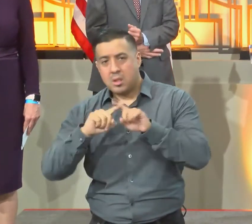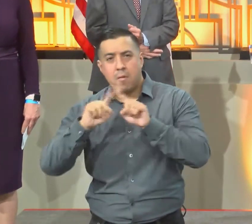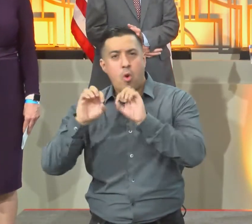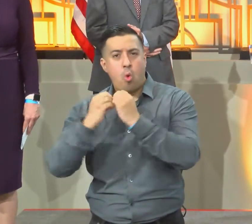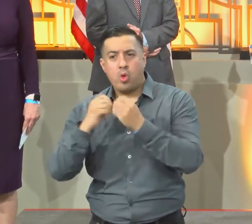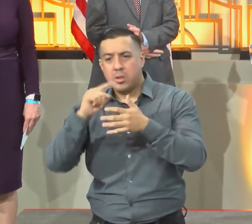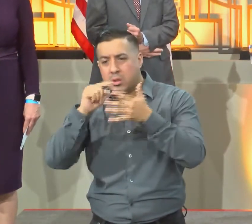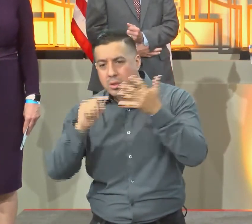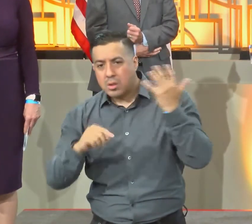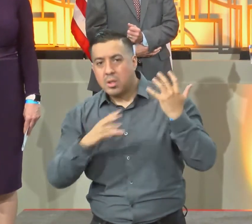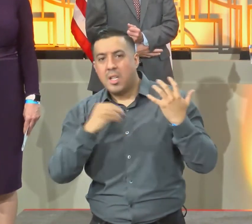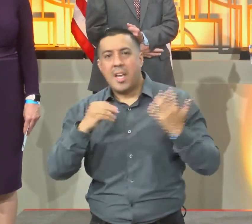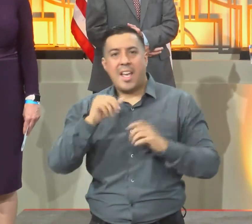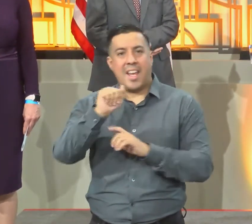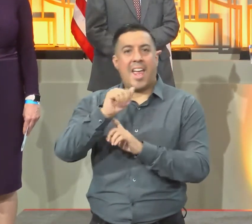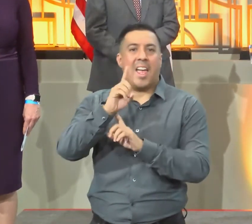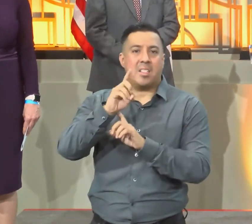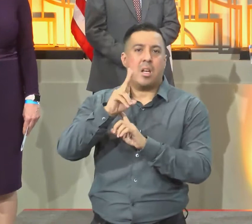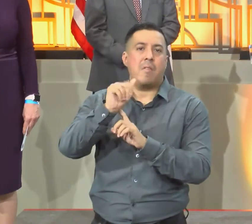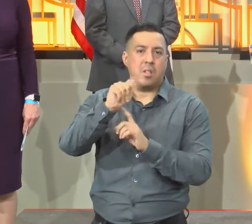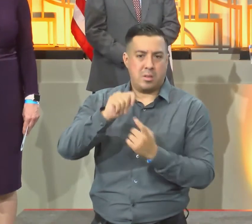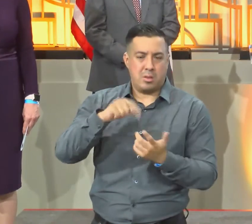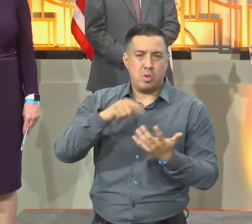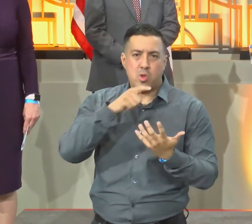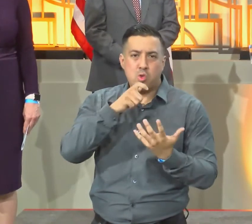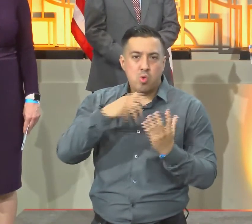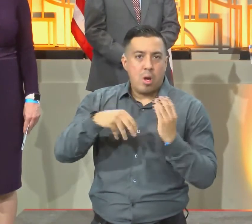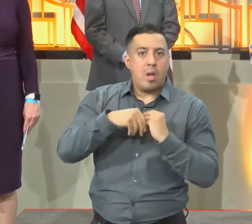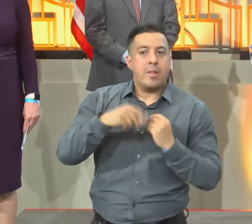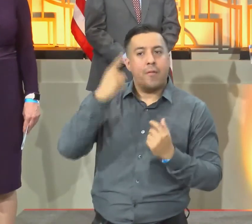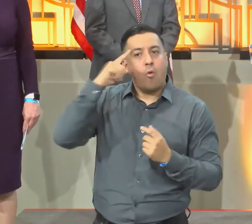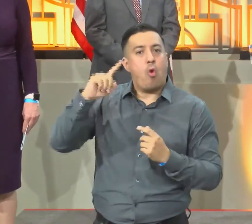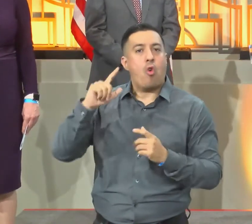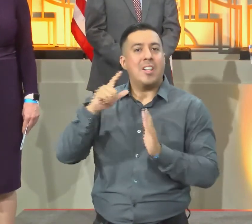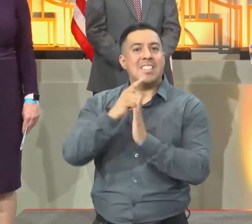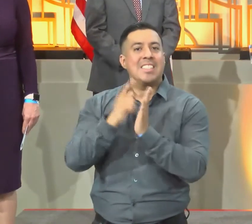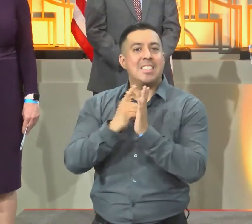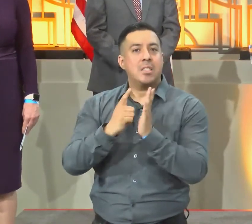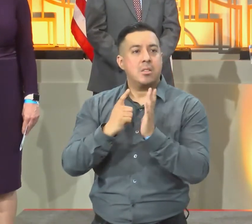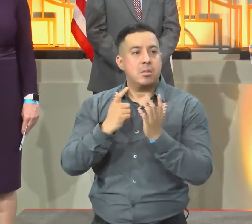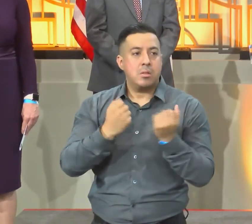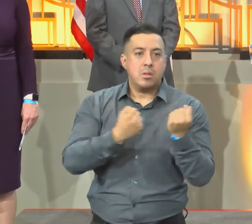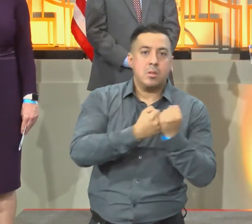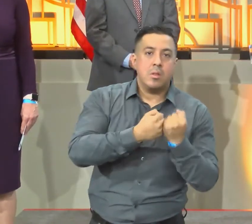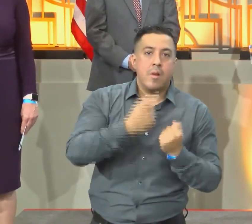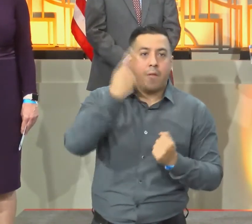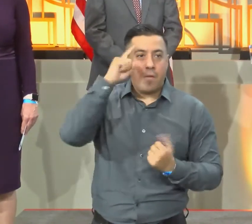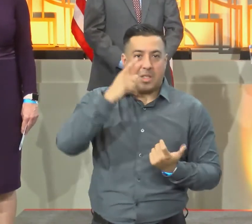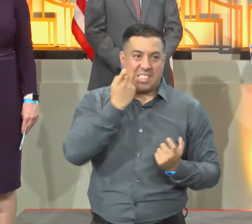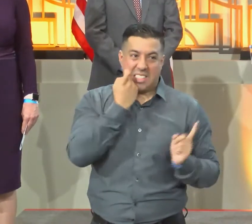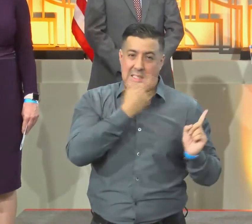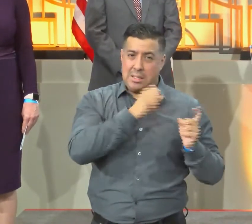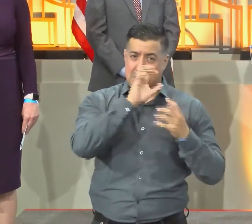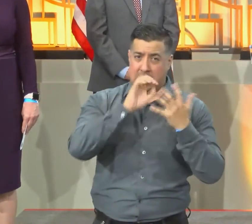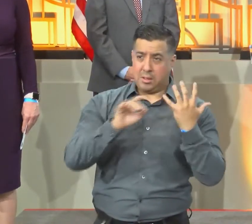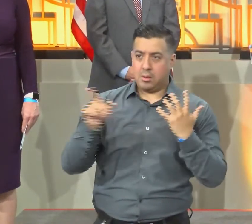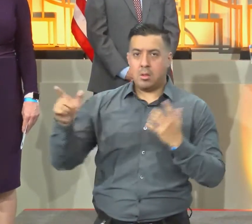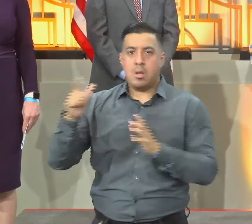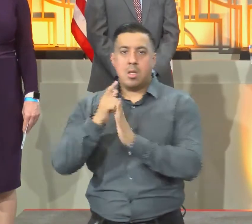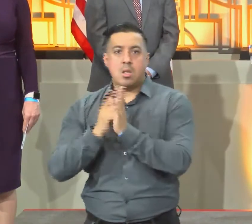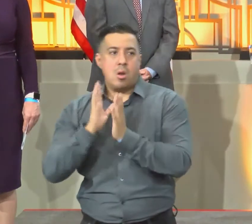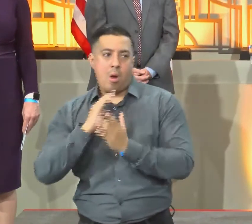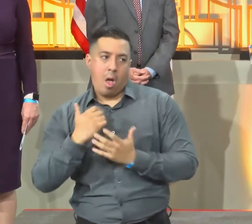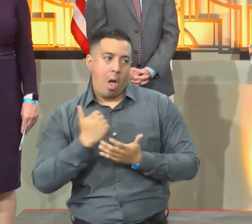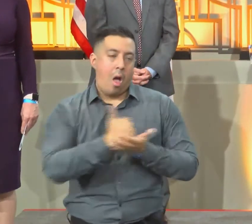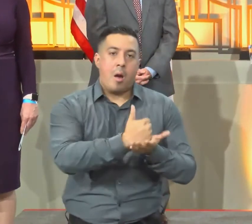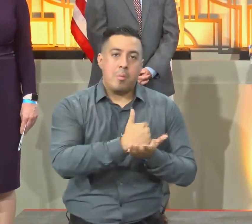city, including AVDA, that are providing legal advocacy for survivors, and the mayor referenced some of those statistics.